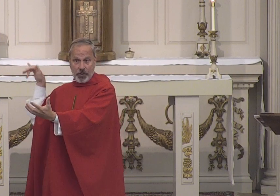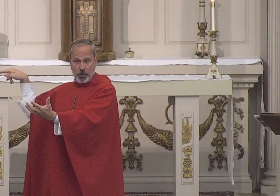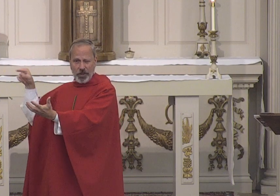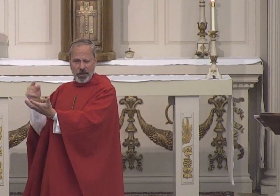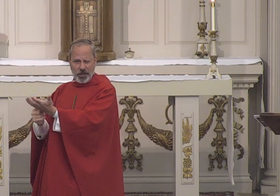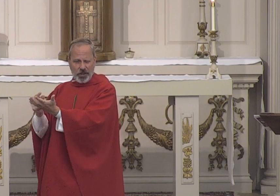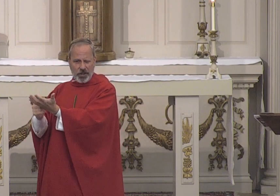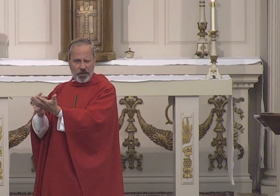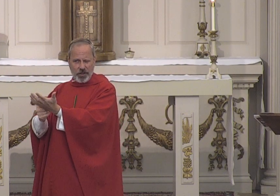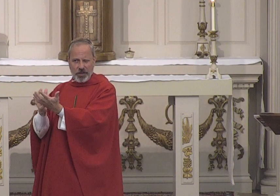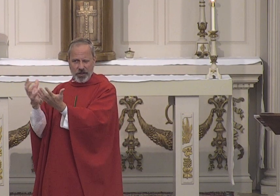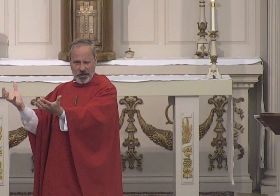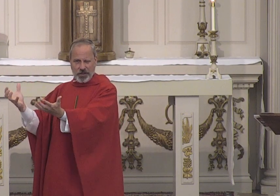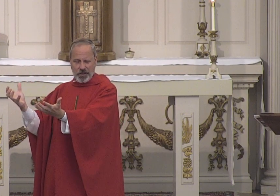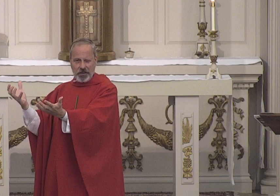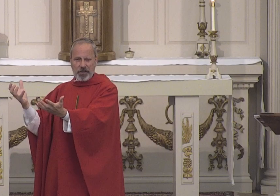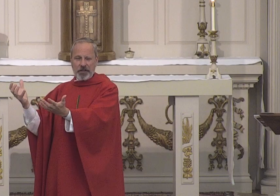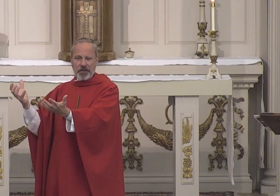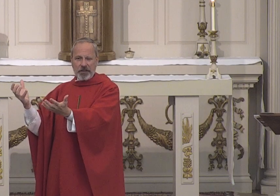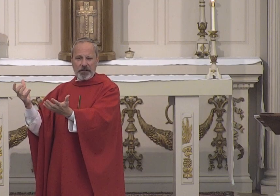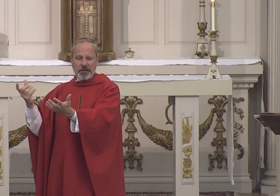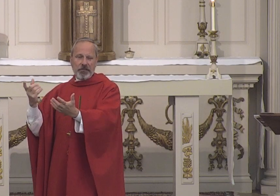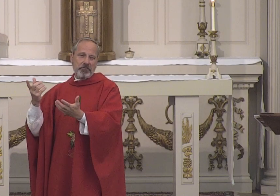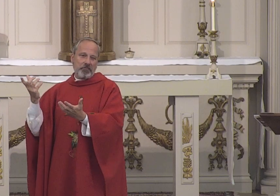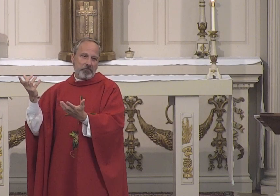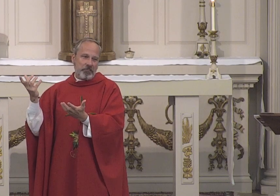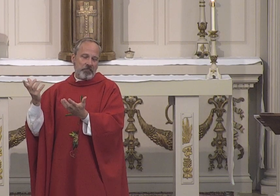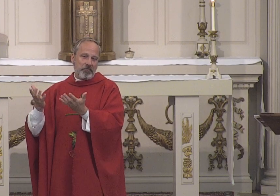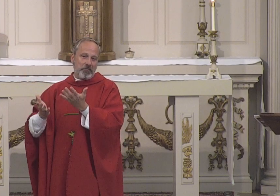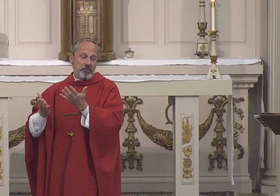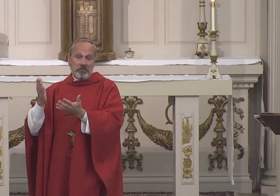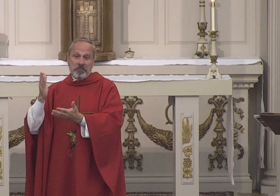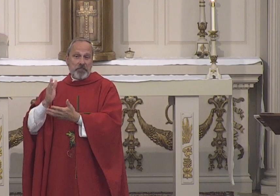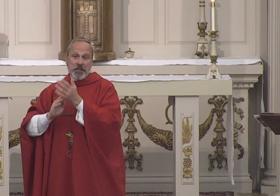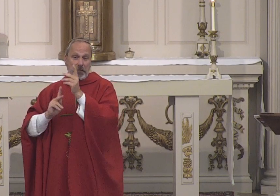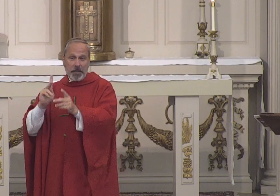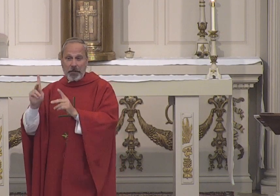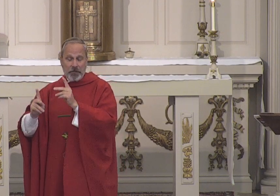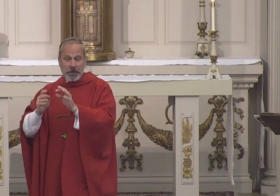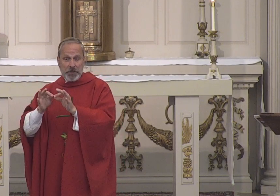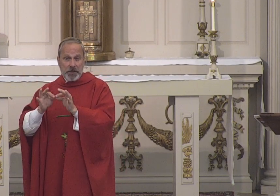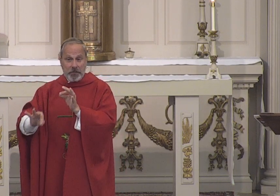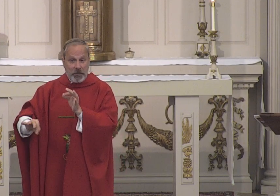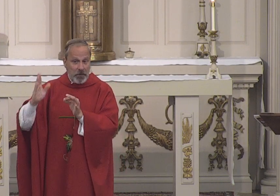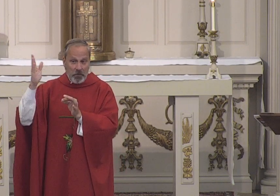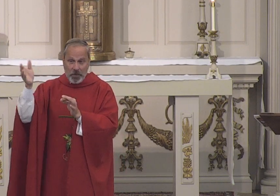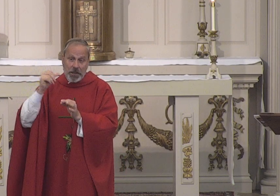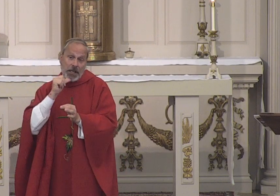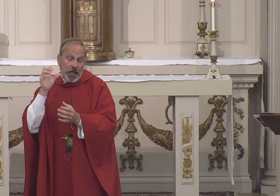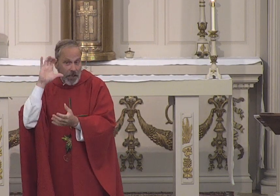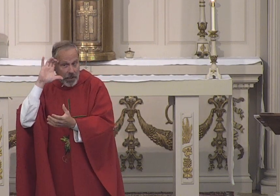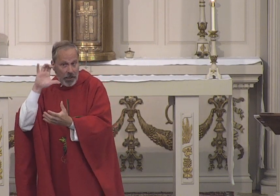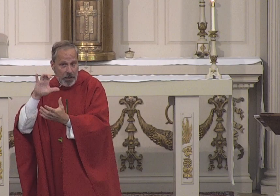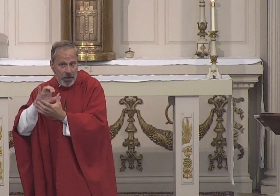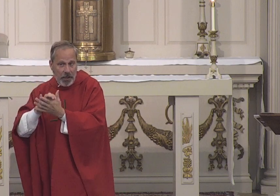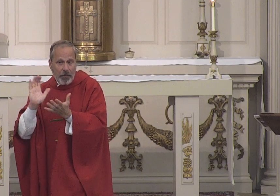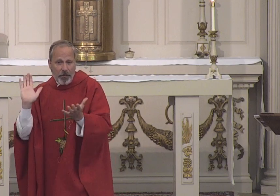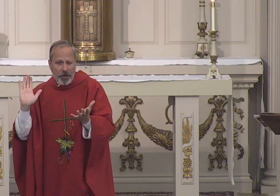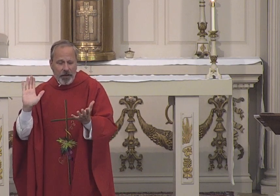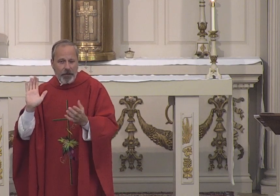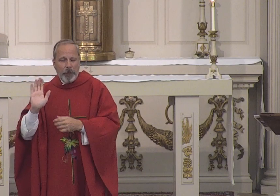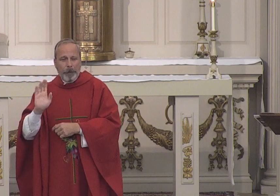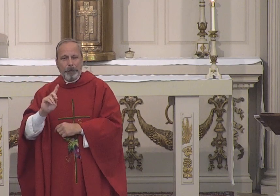like what Jesus communicated, talking to the crowds, addressing the crowds, and what we heard this morning, those people will simply